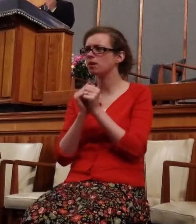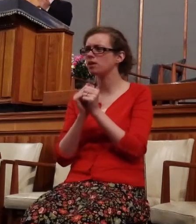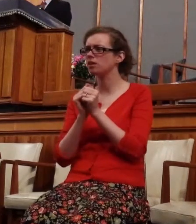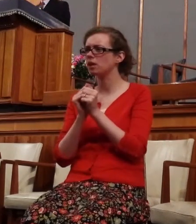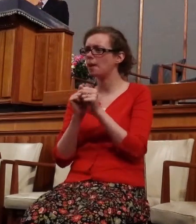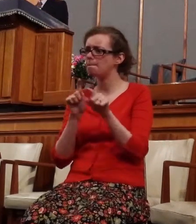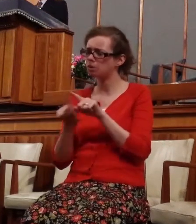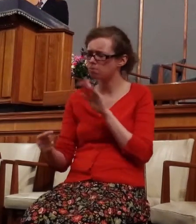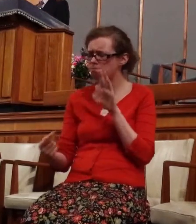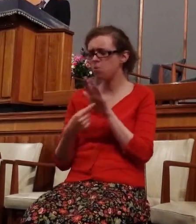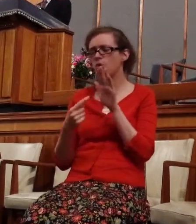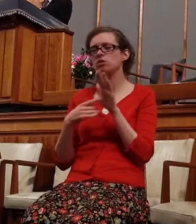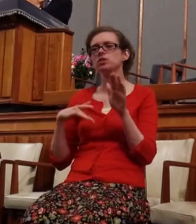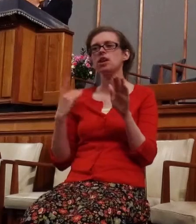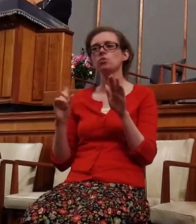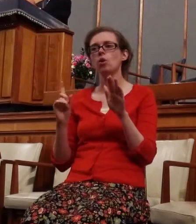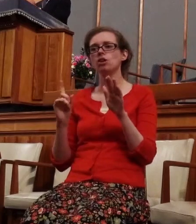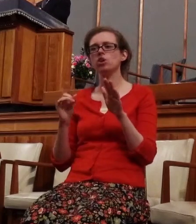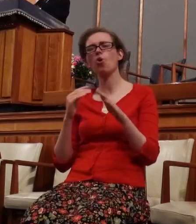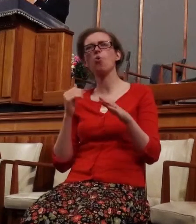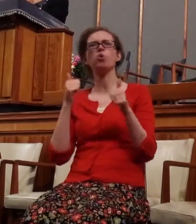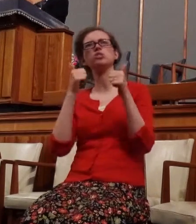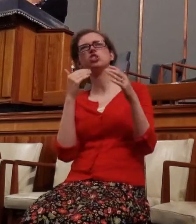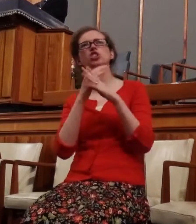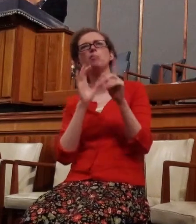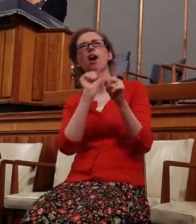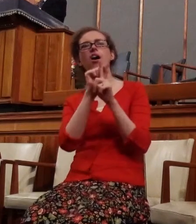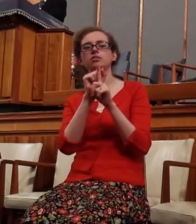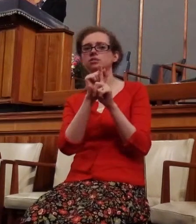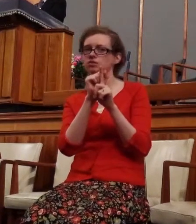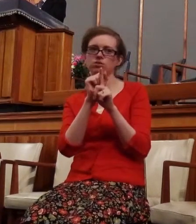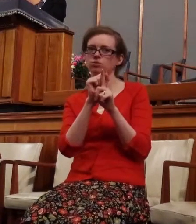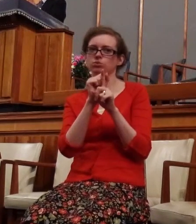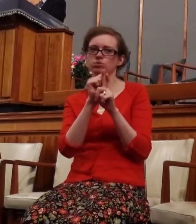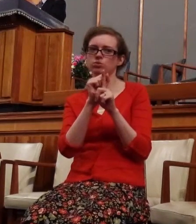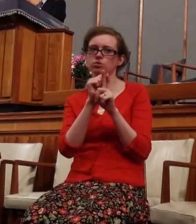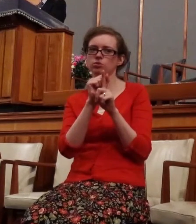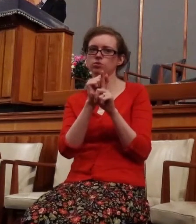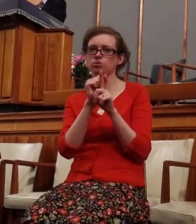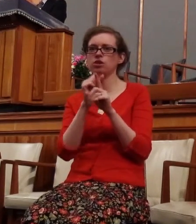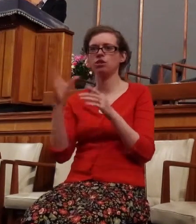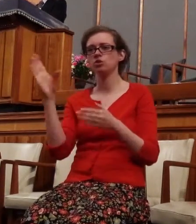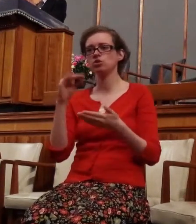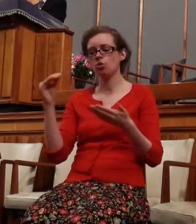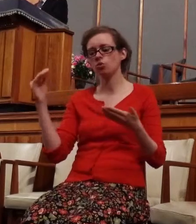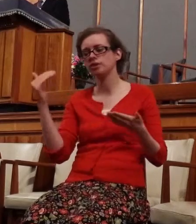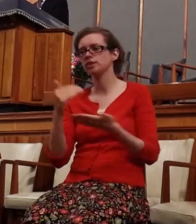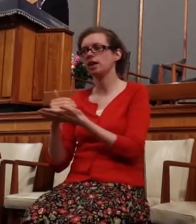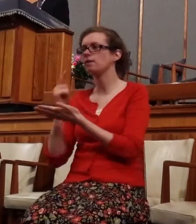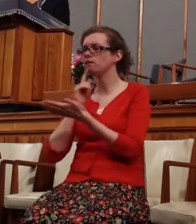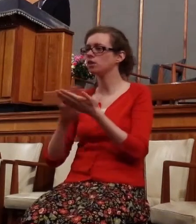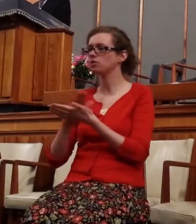not promotion. Our greatest need, there is no greater diploma than to leave this place tonight being